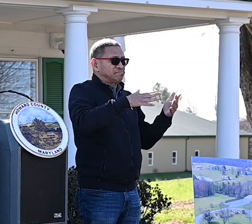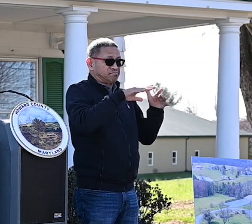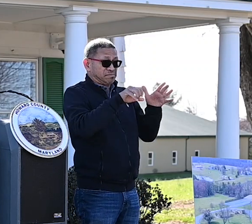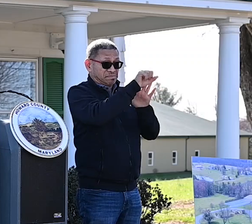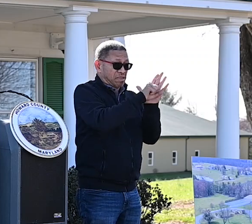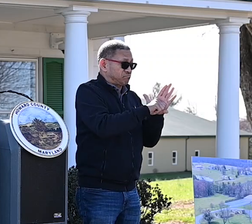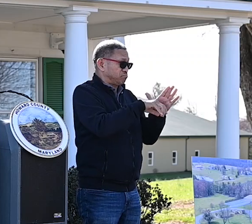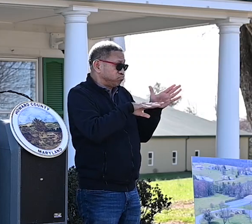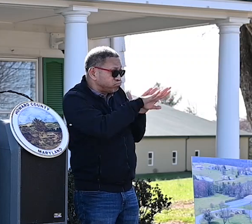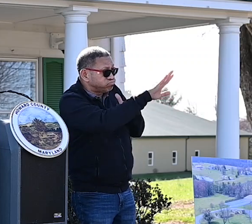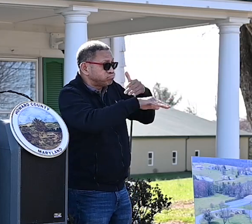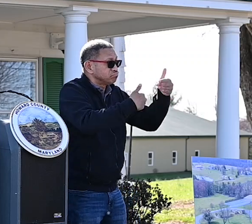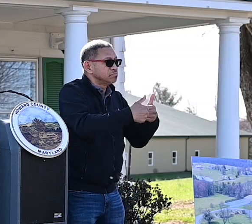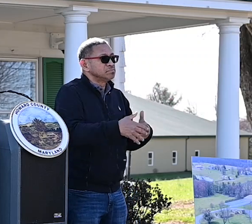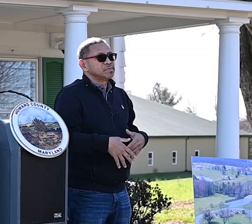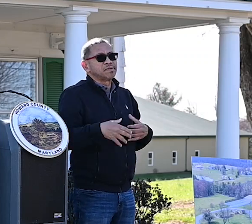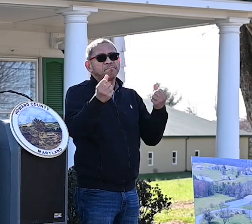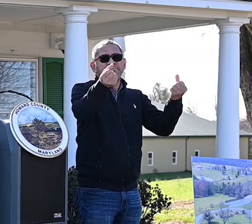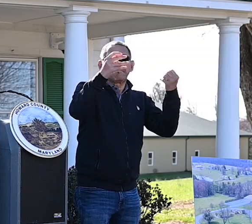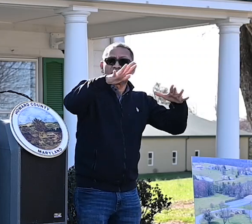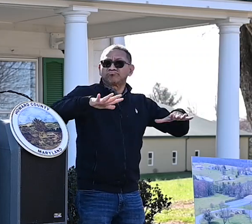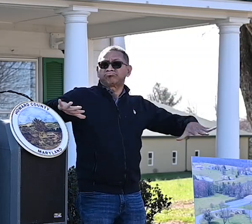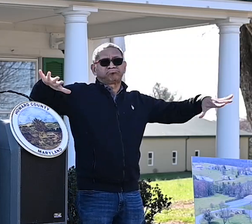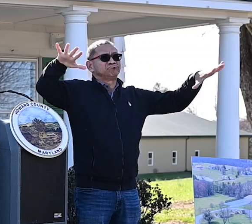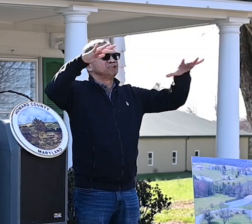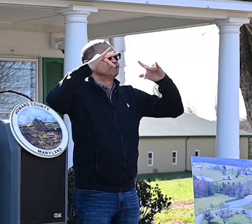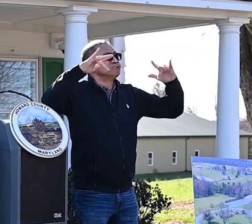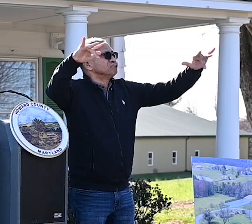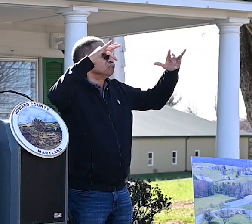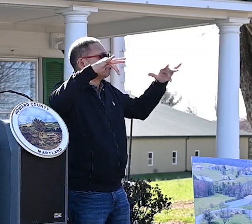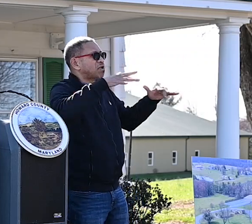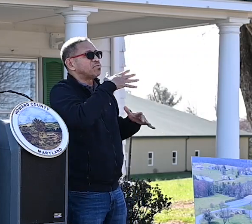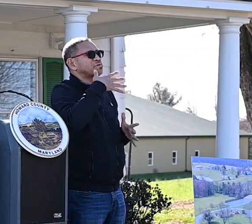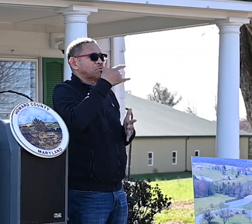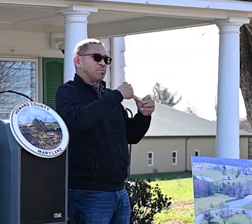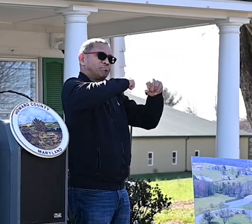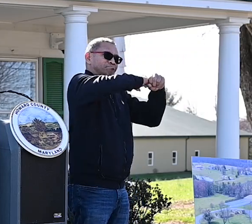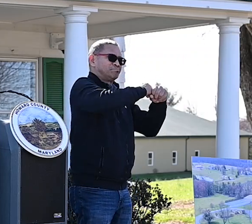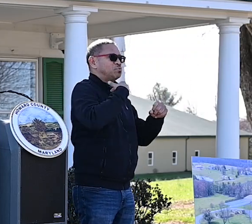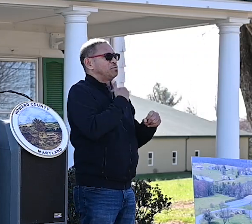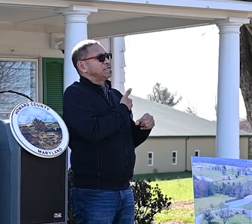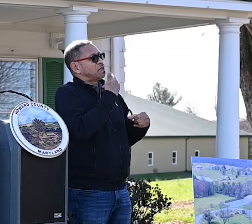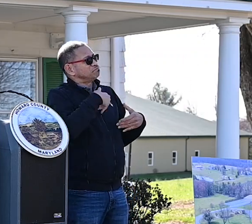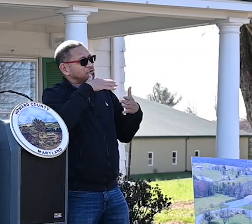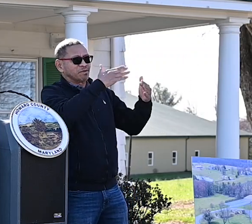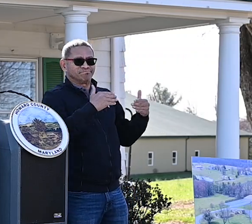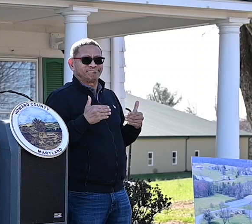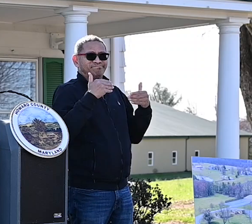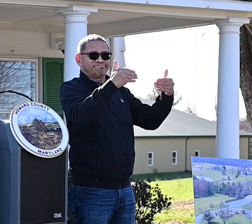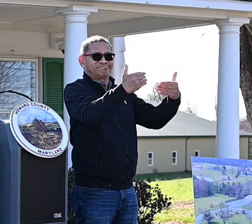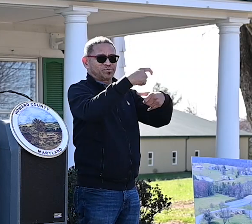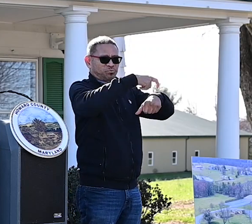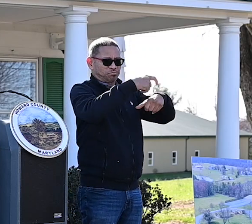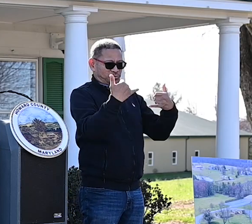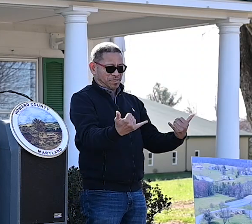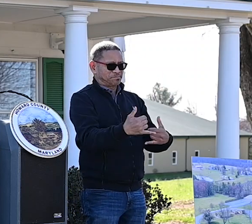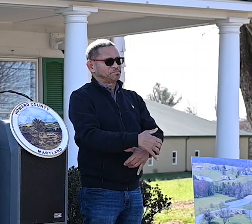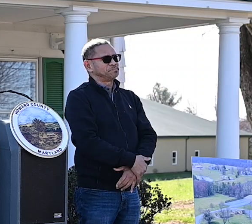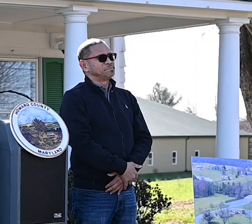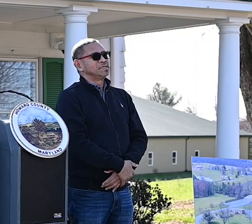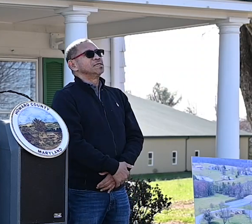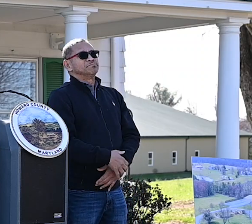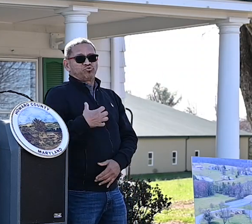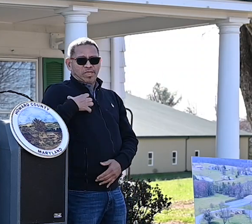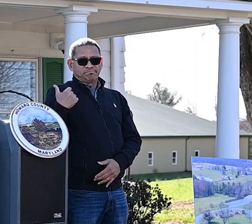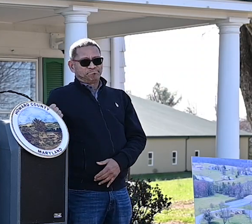the state. With many acres of Howard County farmland protected, we now fast forward to current times. As